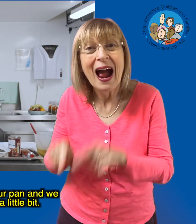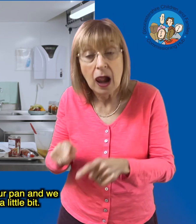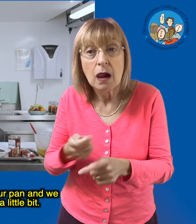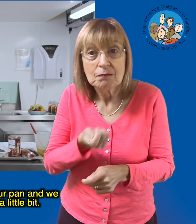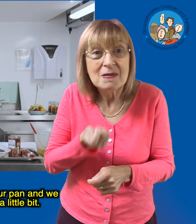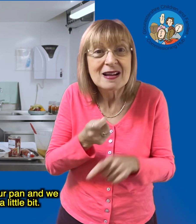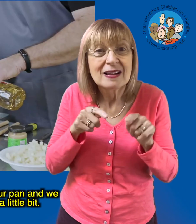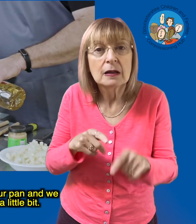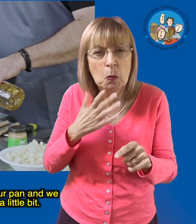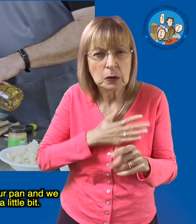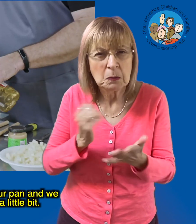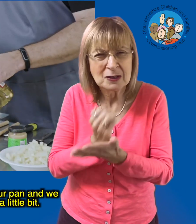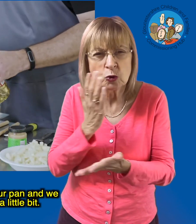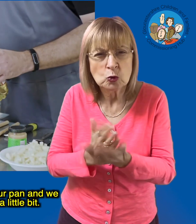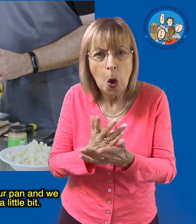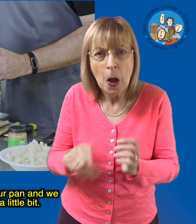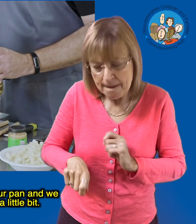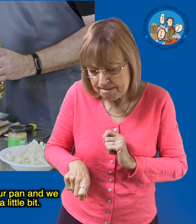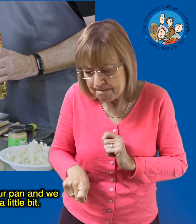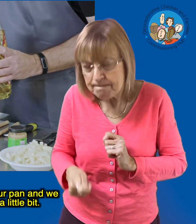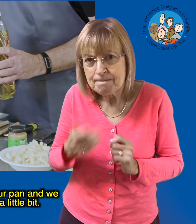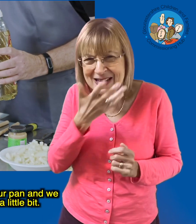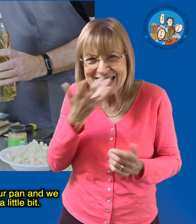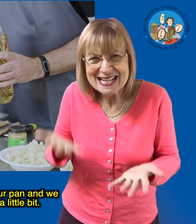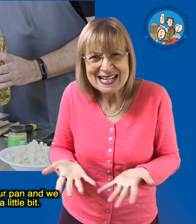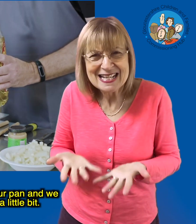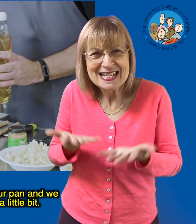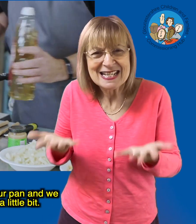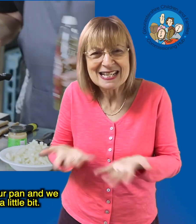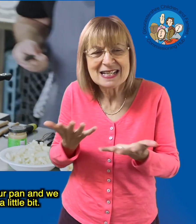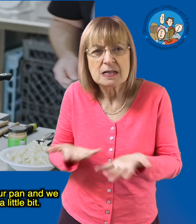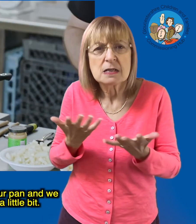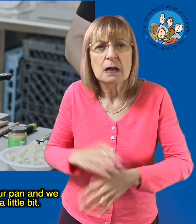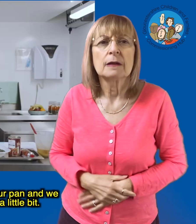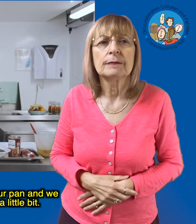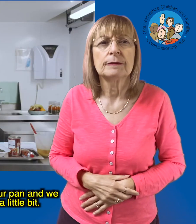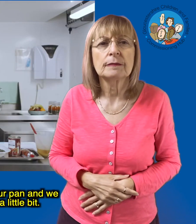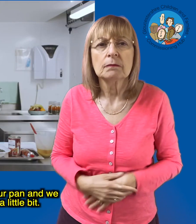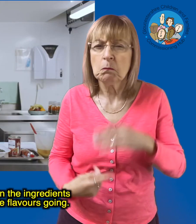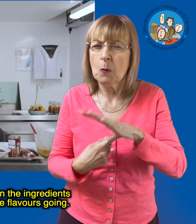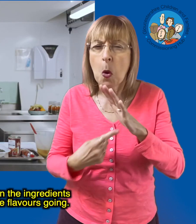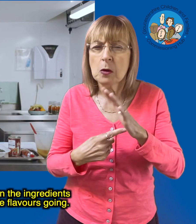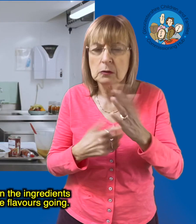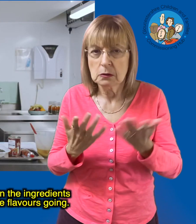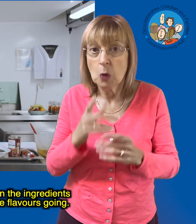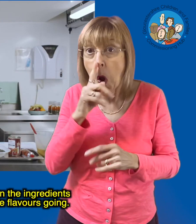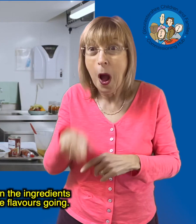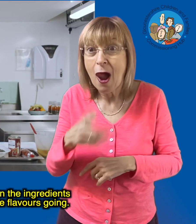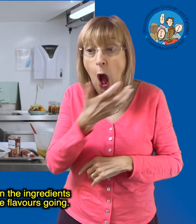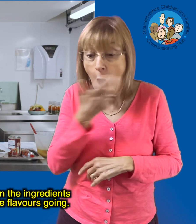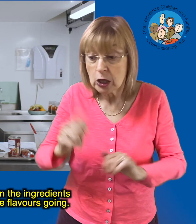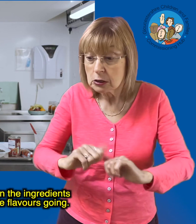oil goes into our pan, and we want to just get that to come up to heat a little bit. So that's